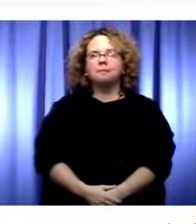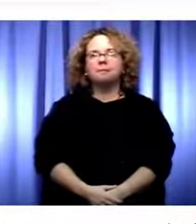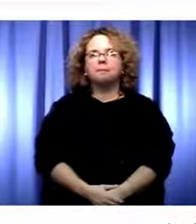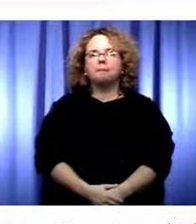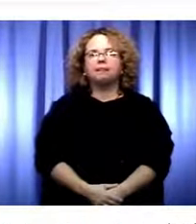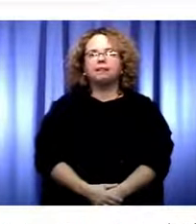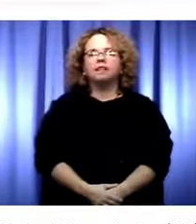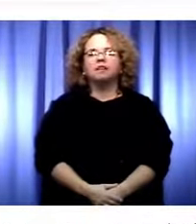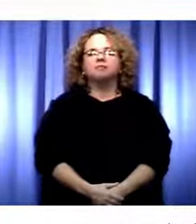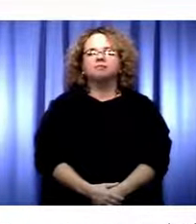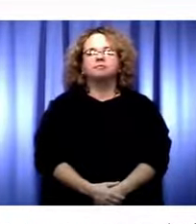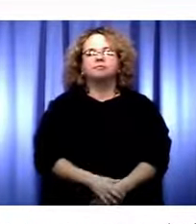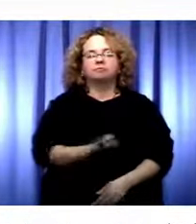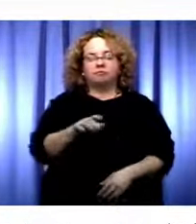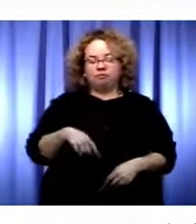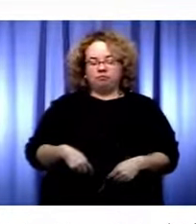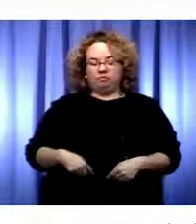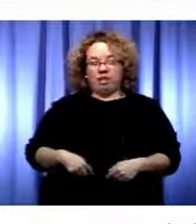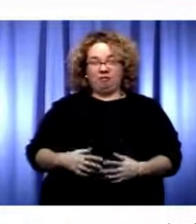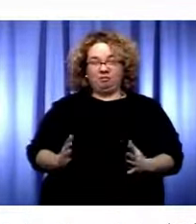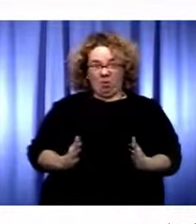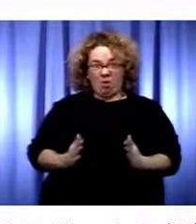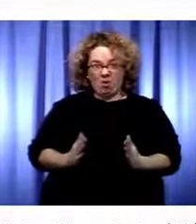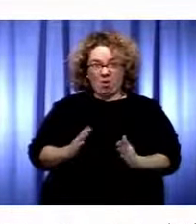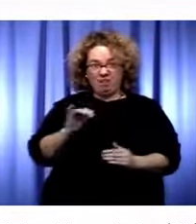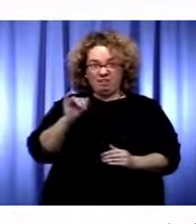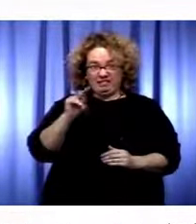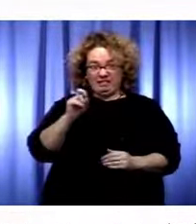system until it reaches the large intestine.